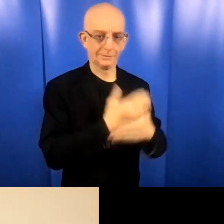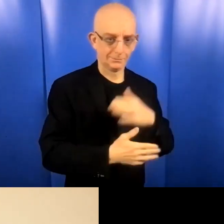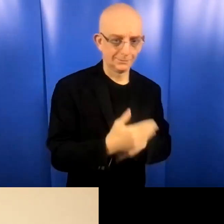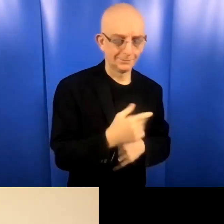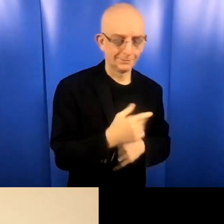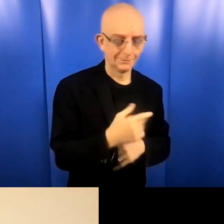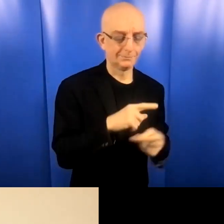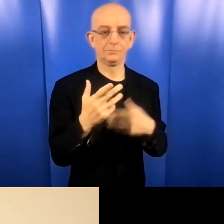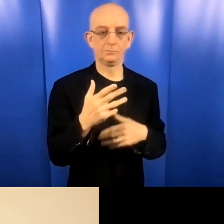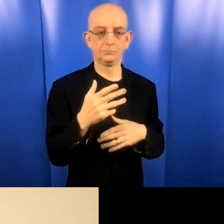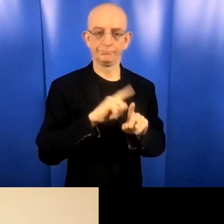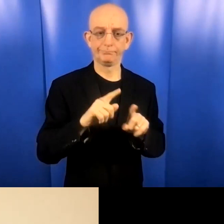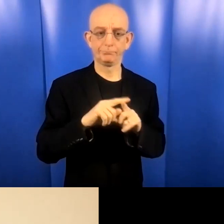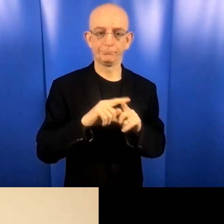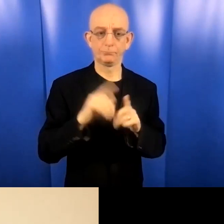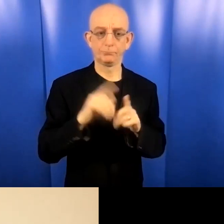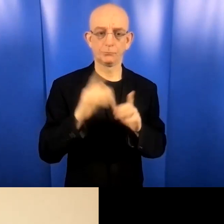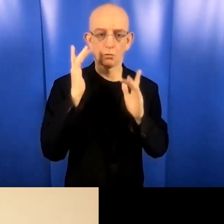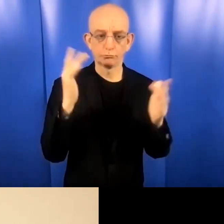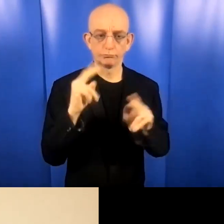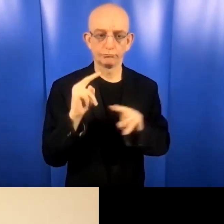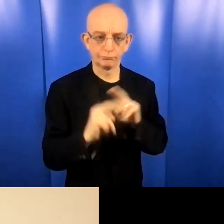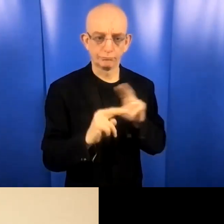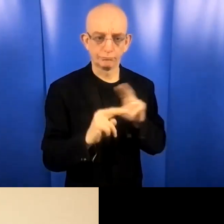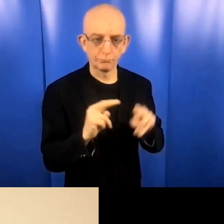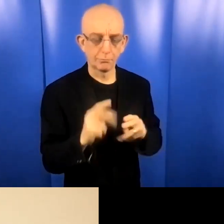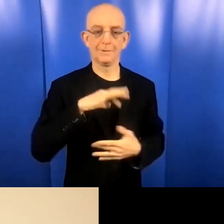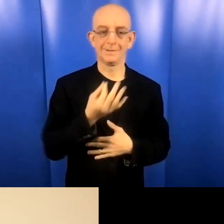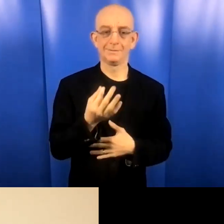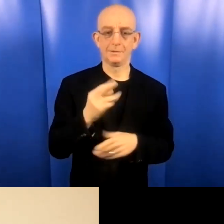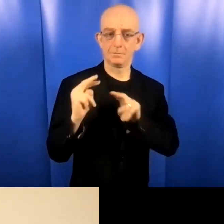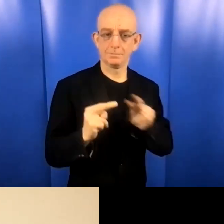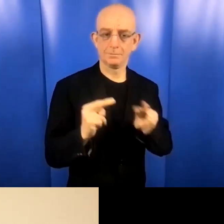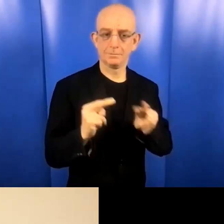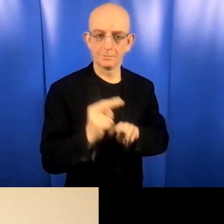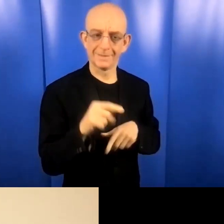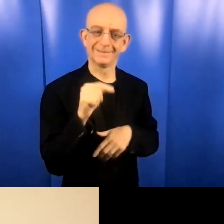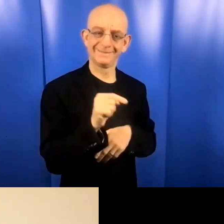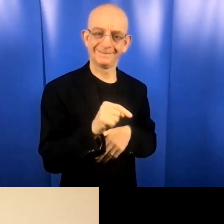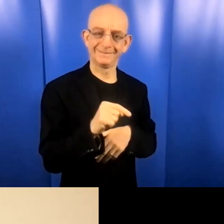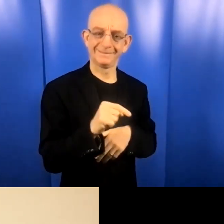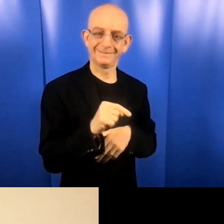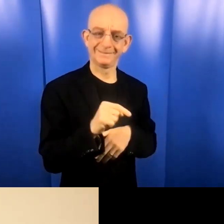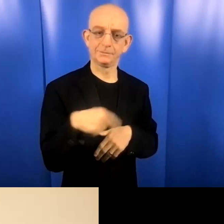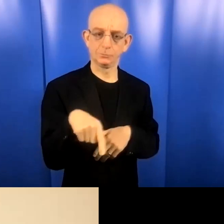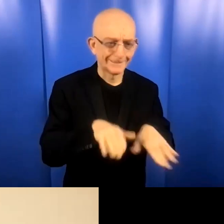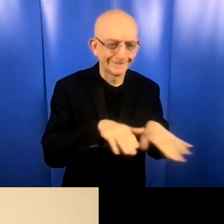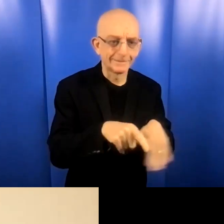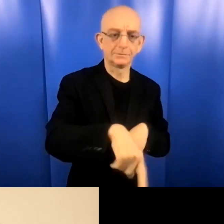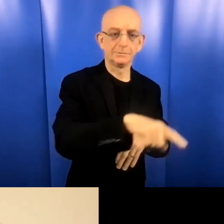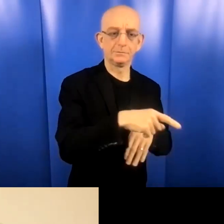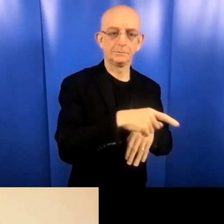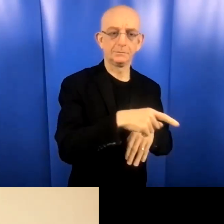the grassroots level, and that grassroots level is again further linked at the global level. So when it comes to our